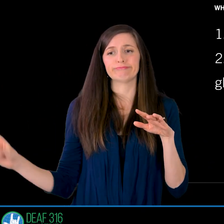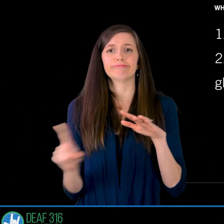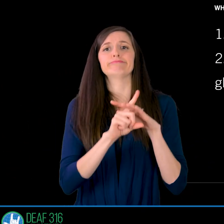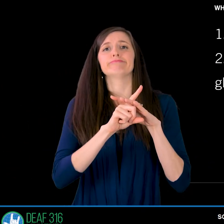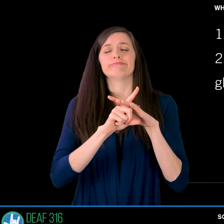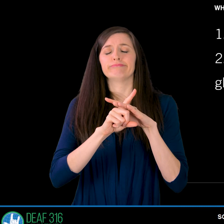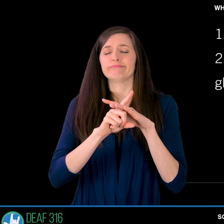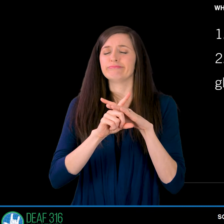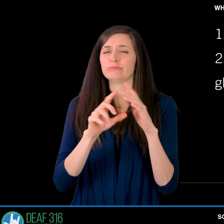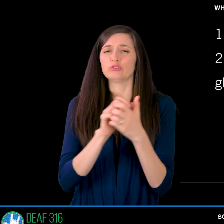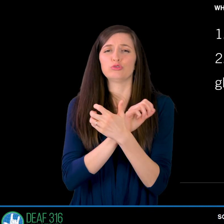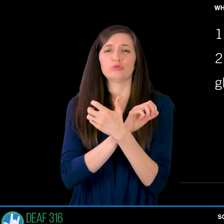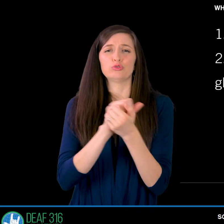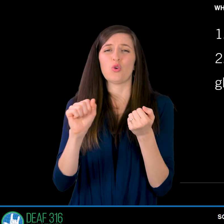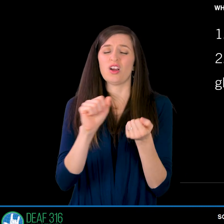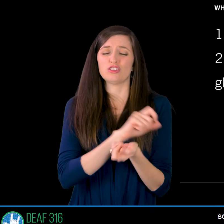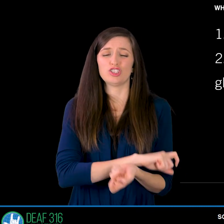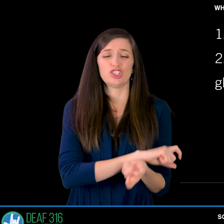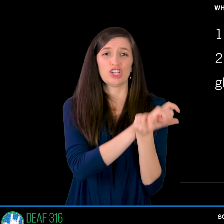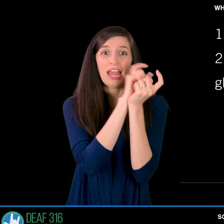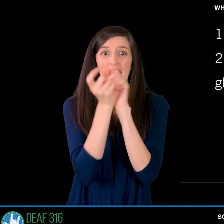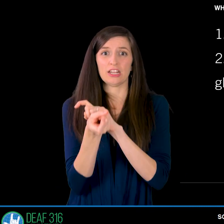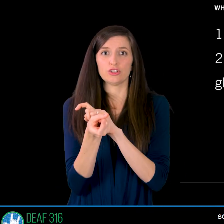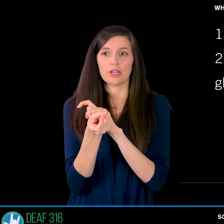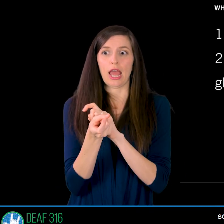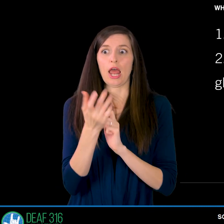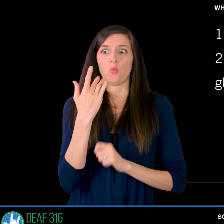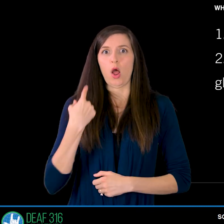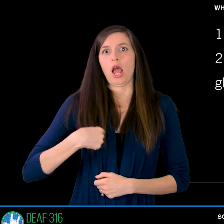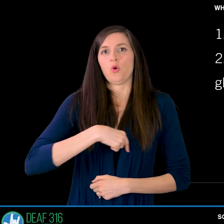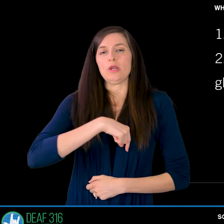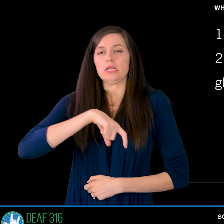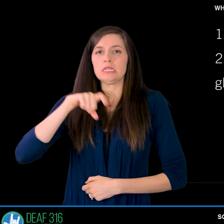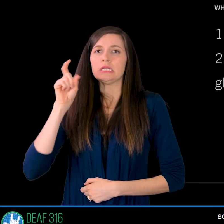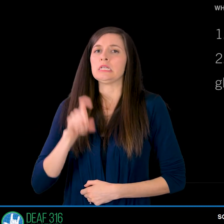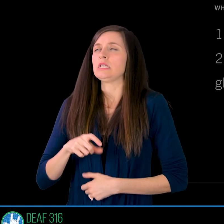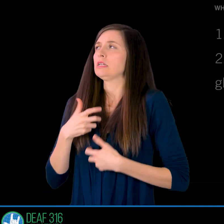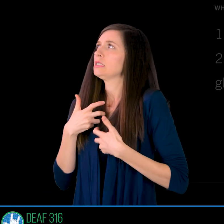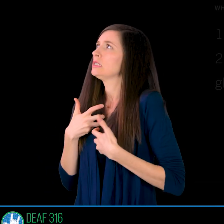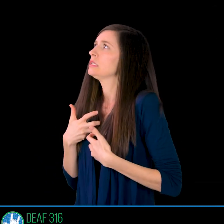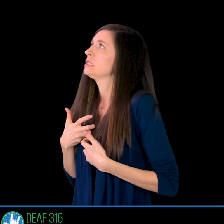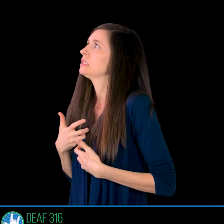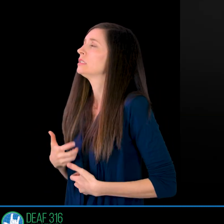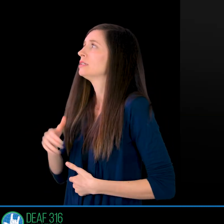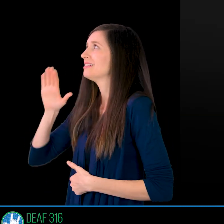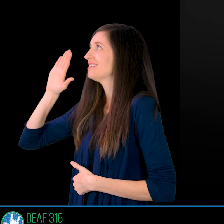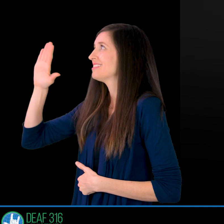happened so that good news is going to be so desperately needed.